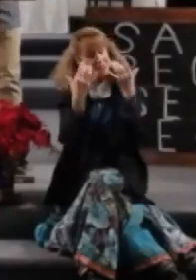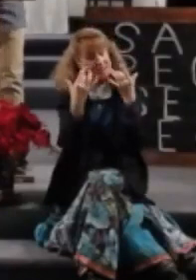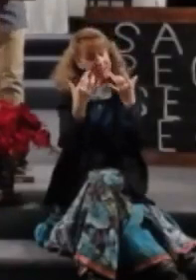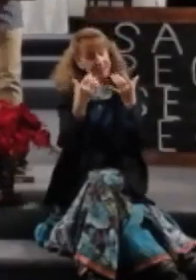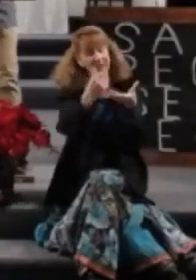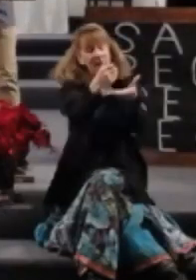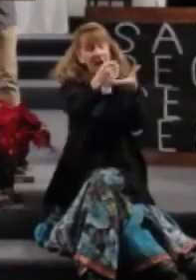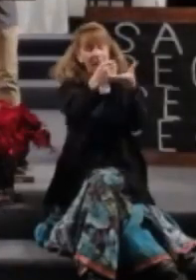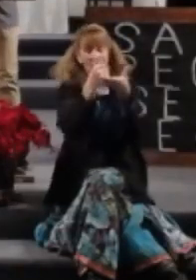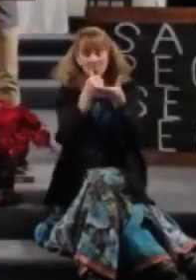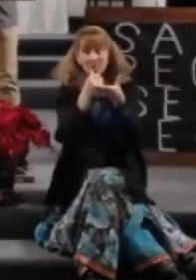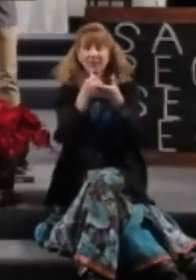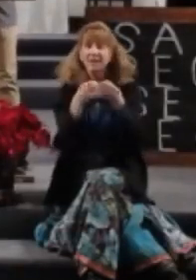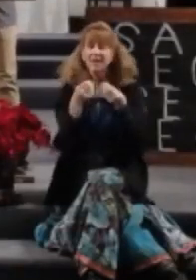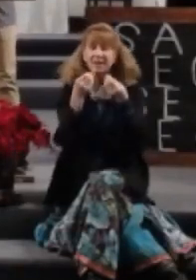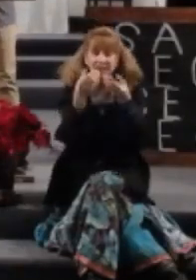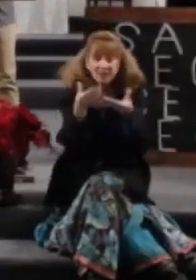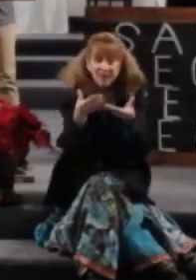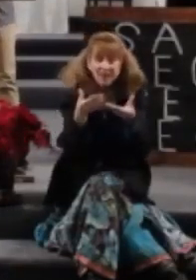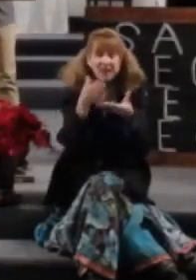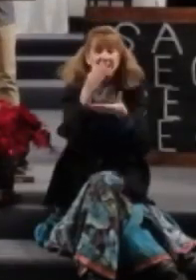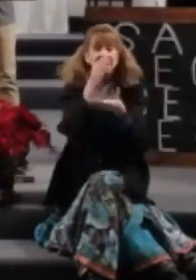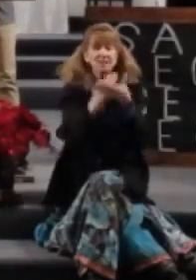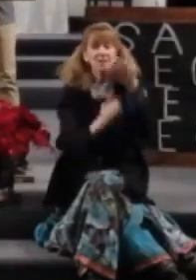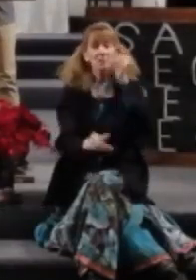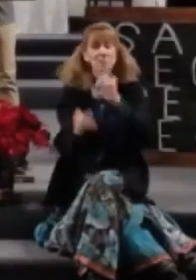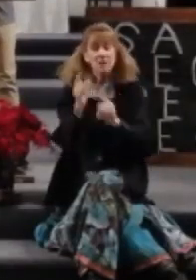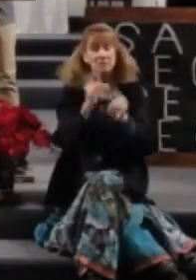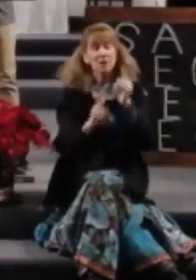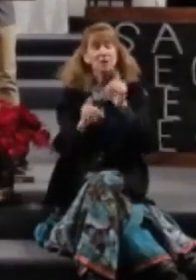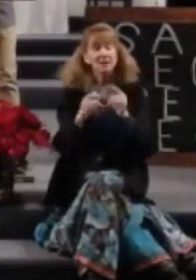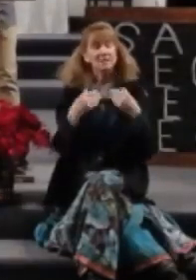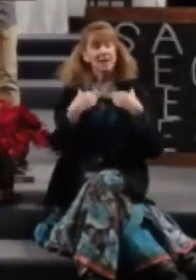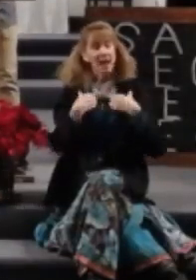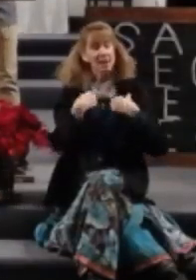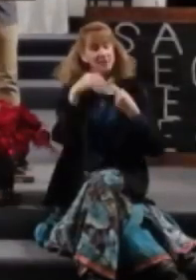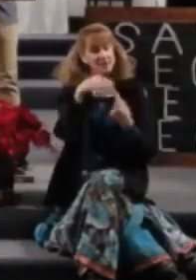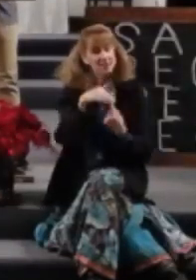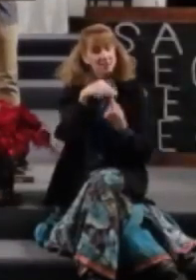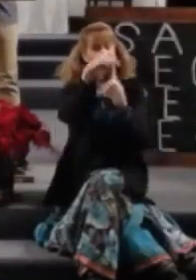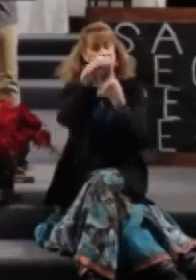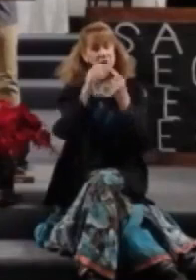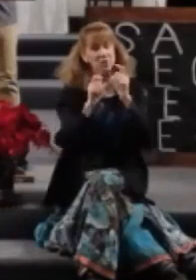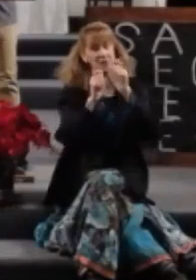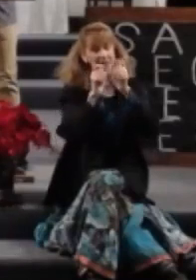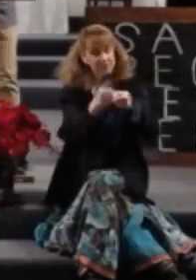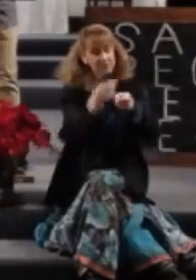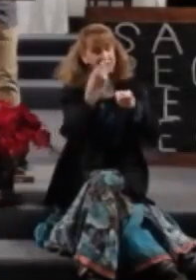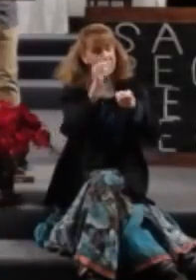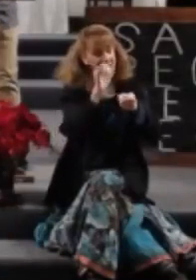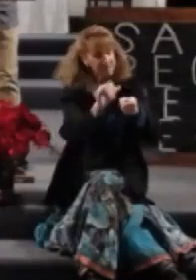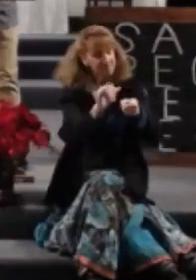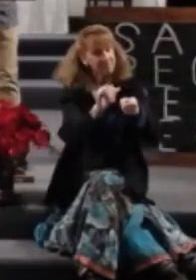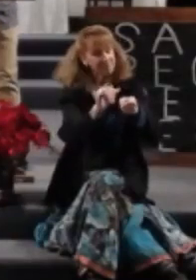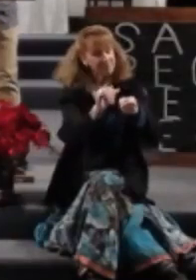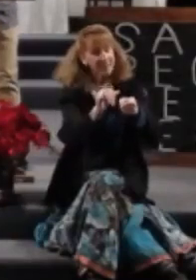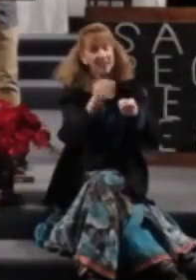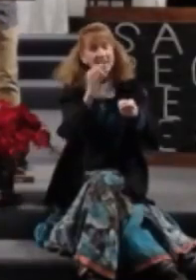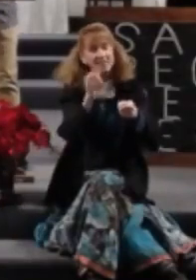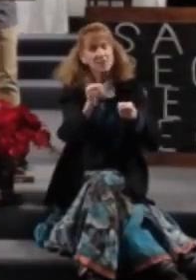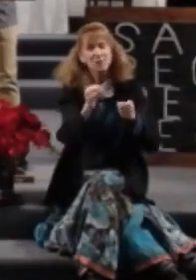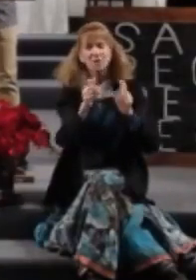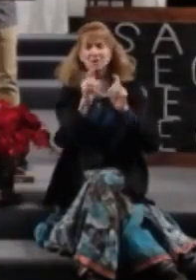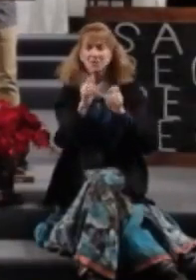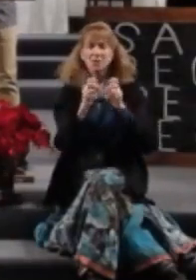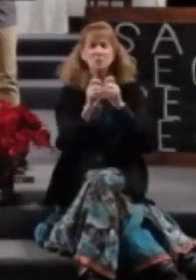out and giving and so on, some people have a special gift for those things. Those who are so